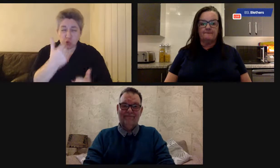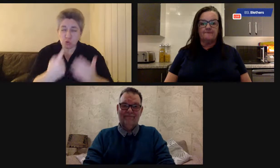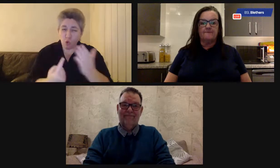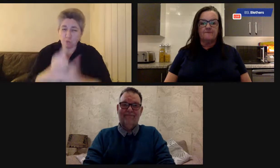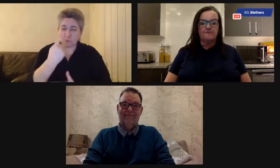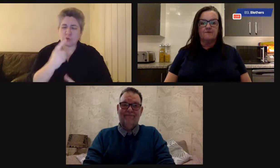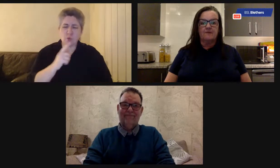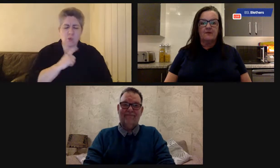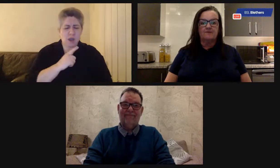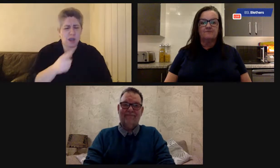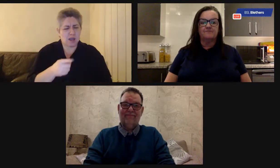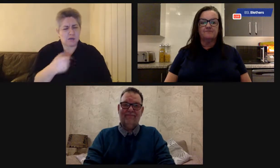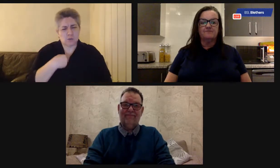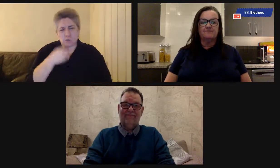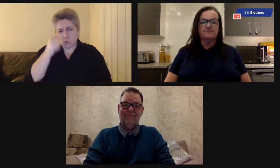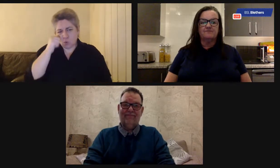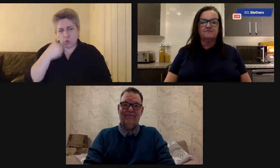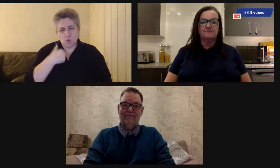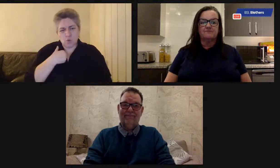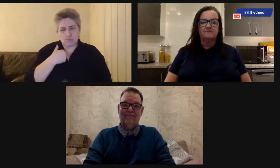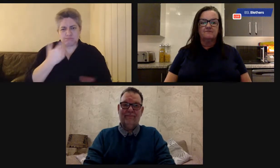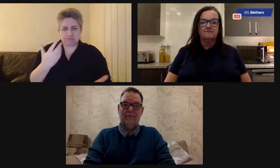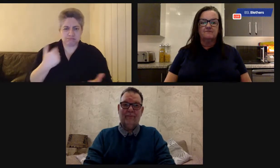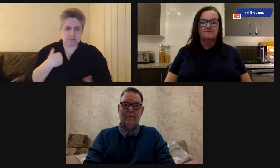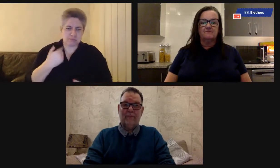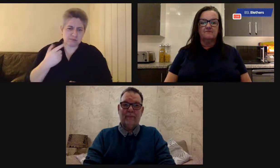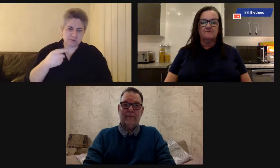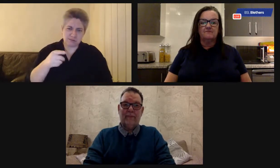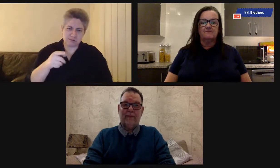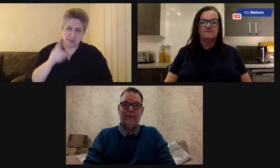the interpreter. So that's so good.